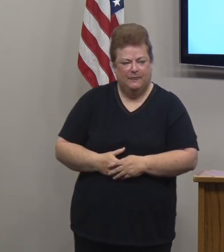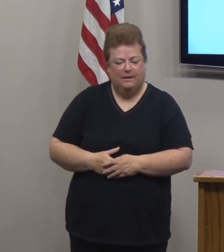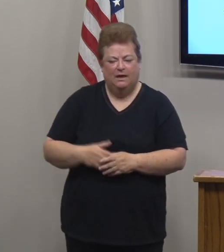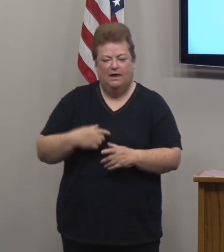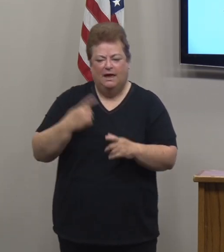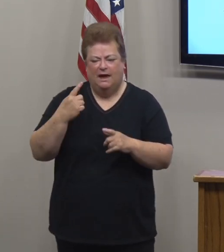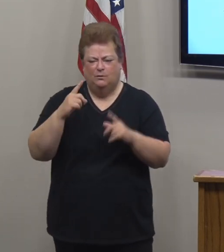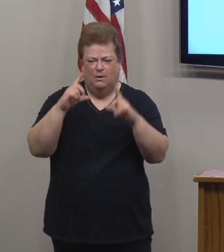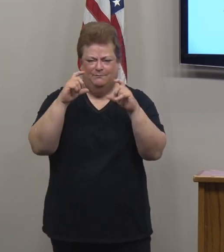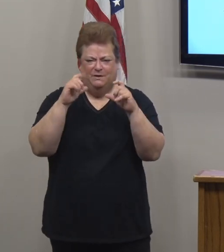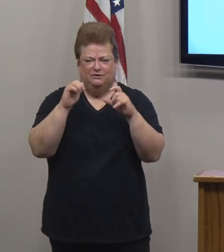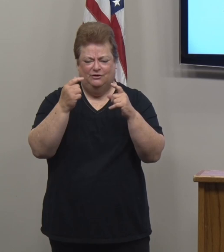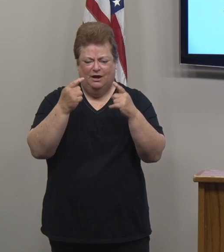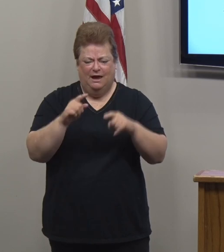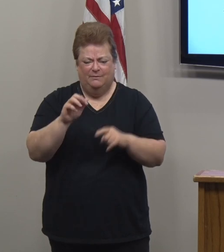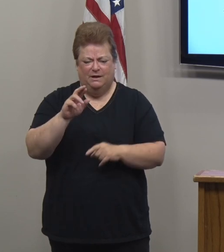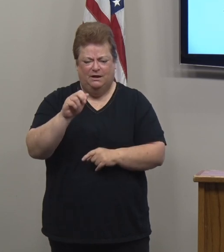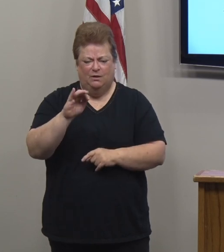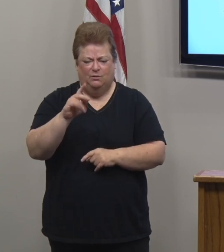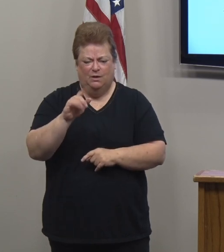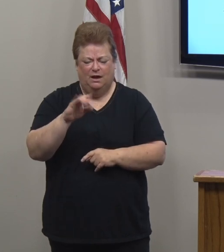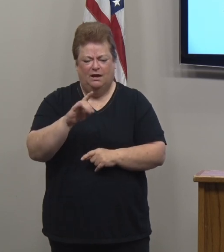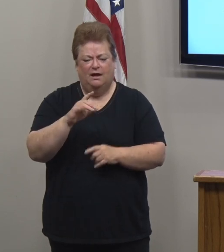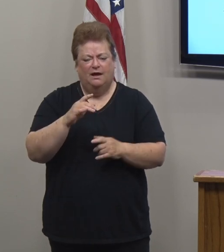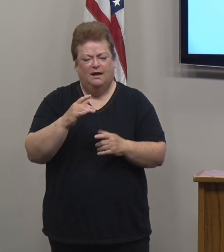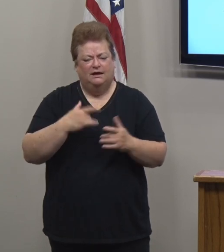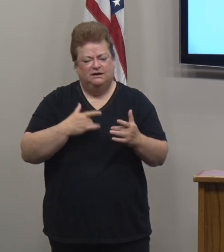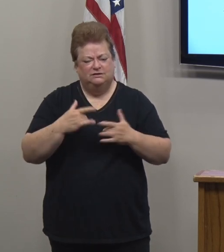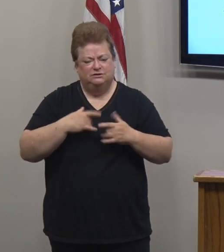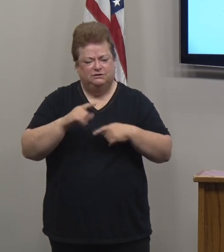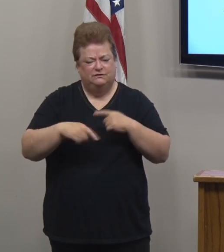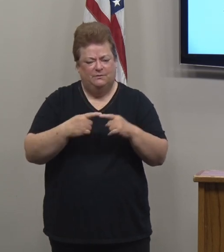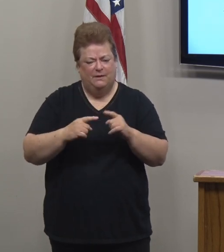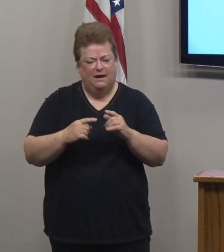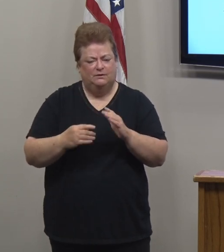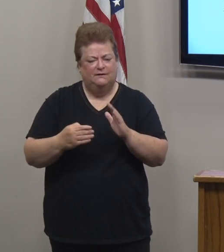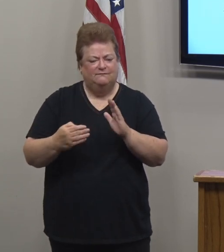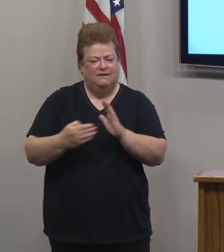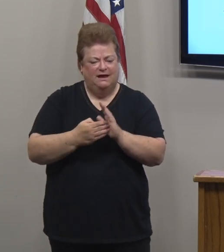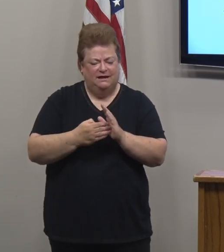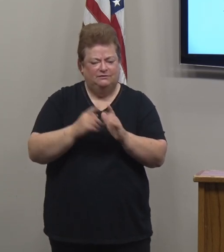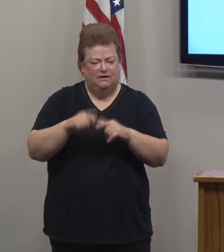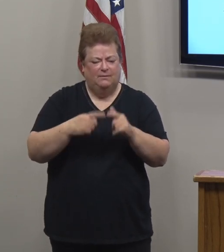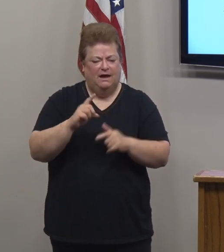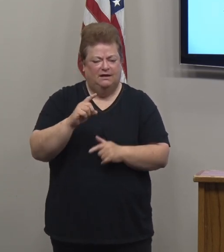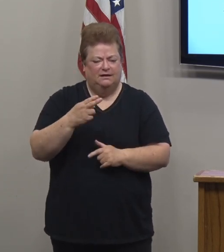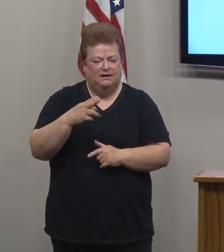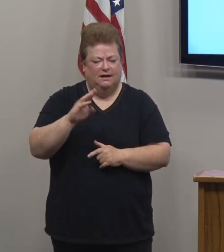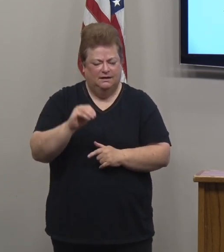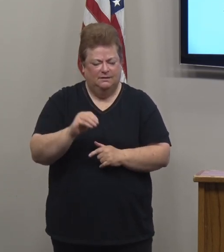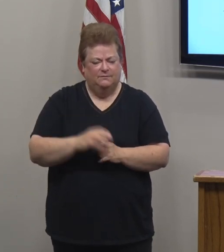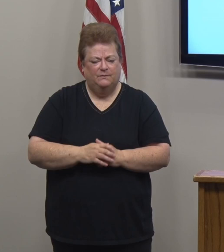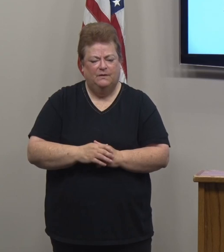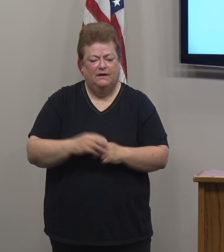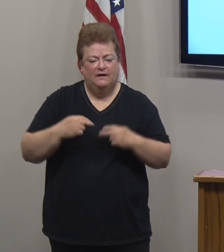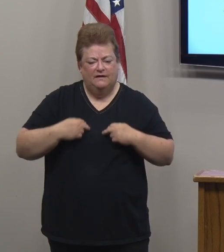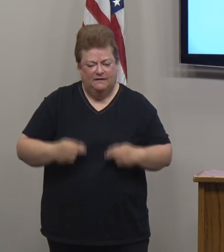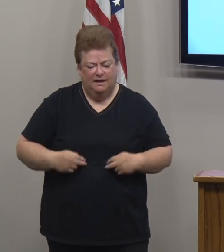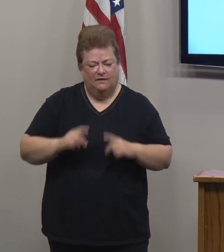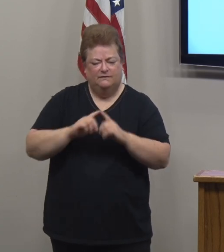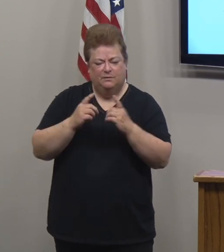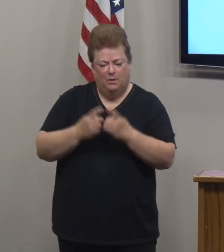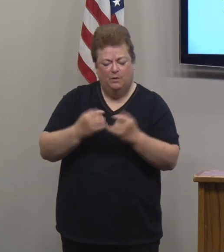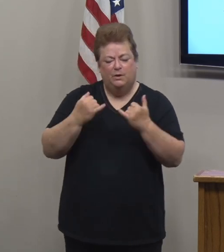taken at the rail yard has raised concerns about possible violations of the directed health measure. The health department is